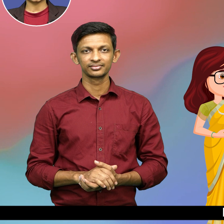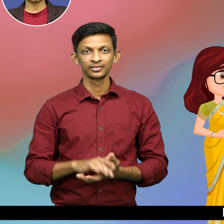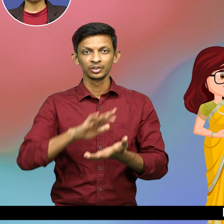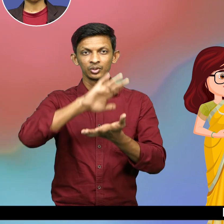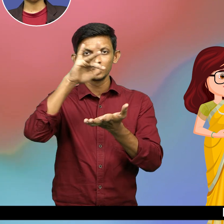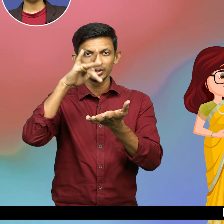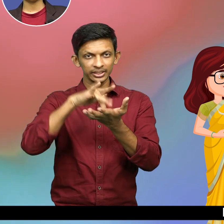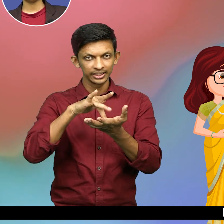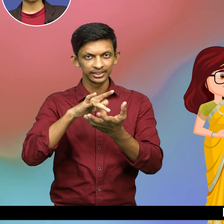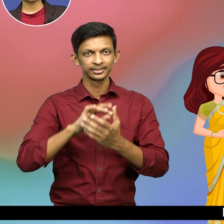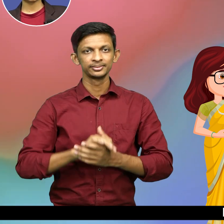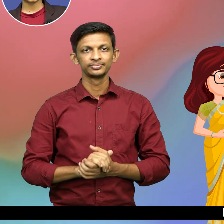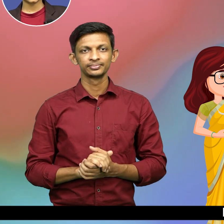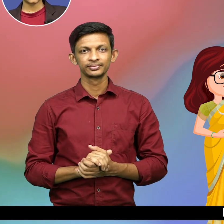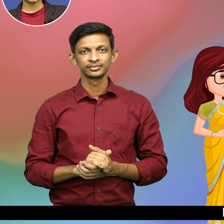Location: